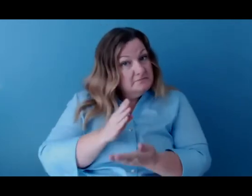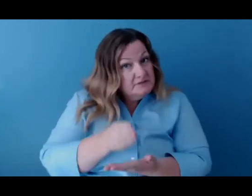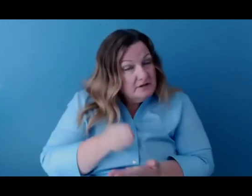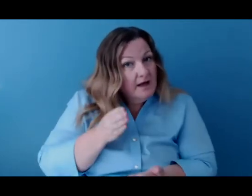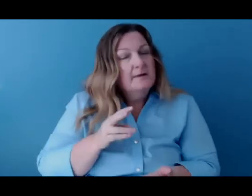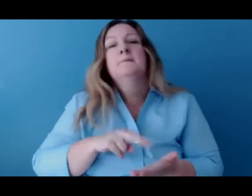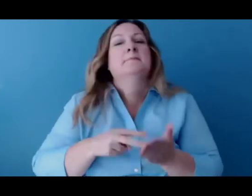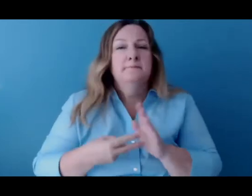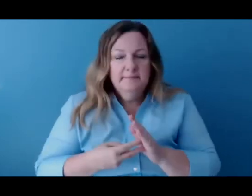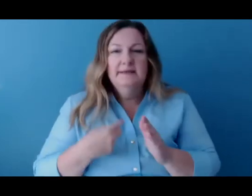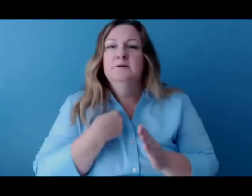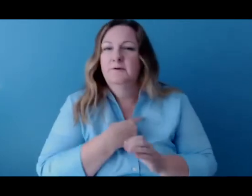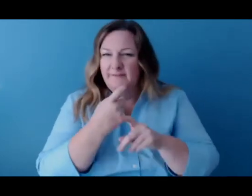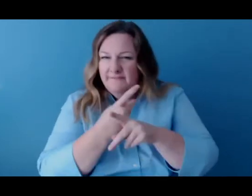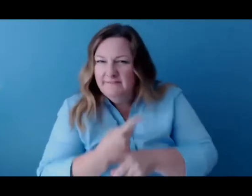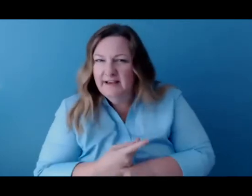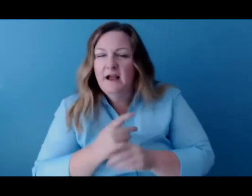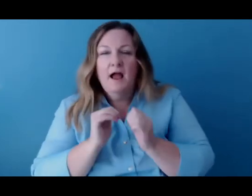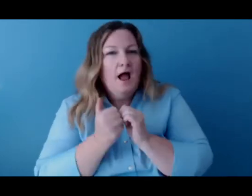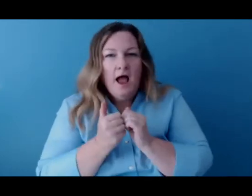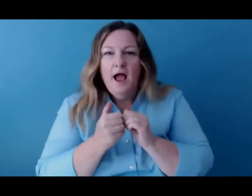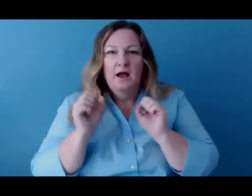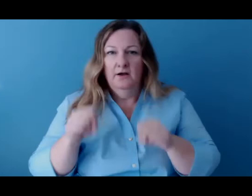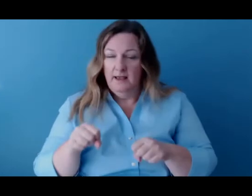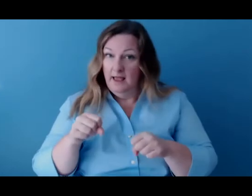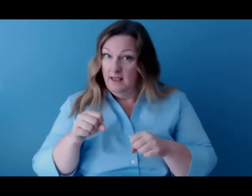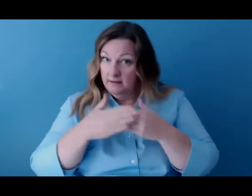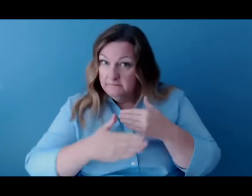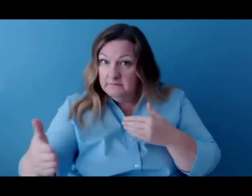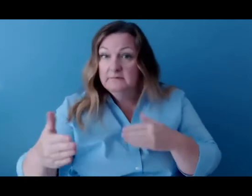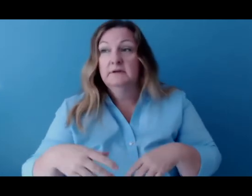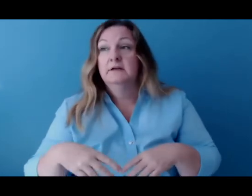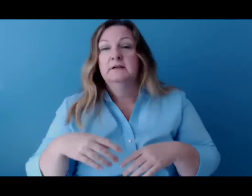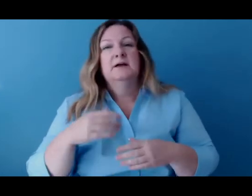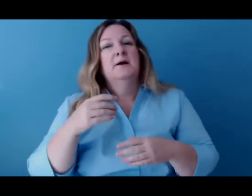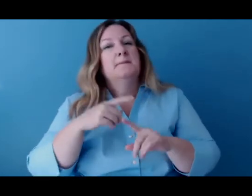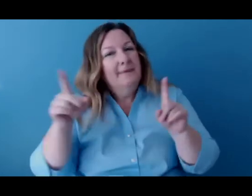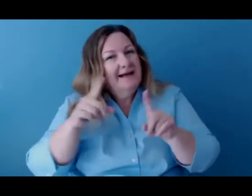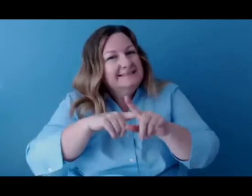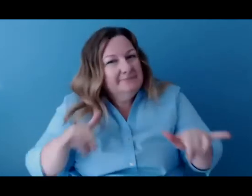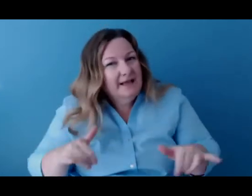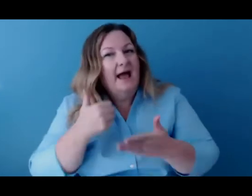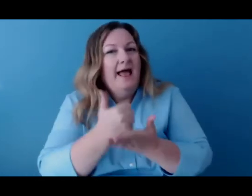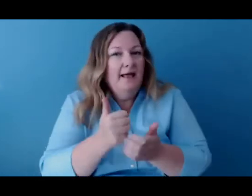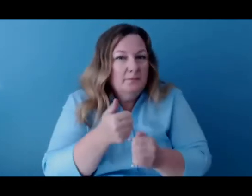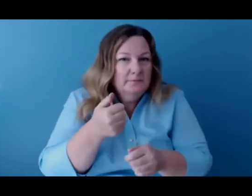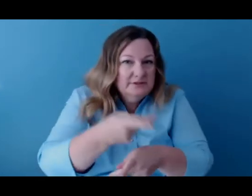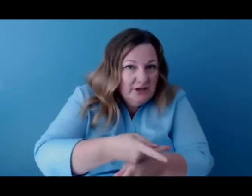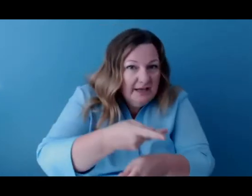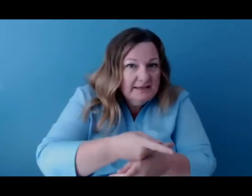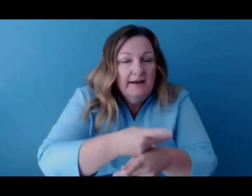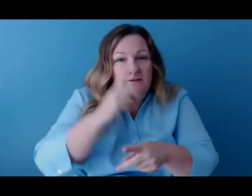parent situation where a parent's responsible for, you know, primarily childcare and still needing to work, and so we make accommodations for them.